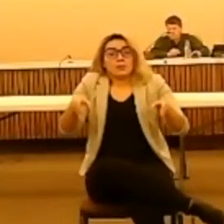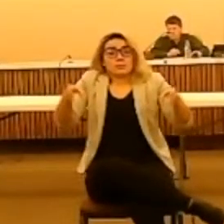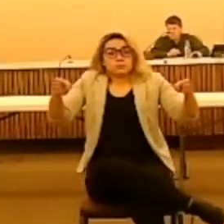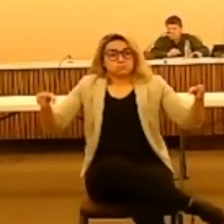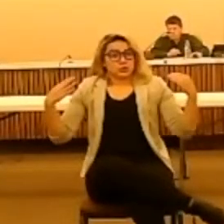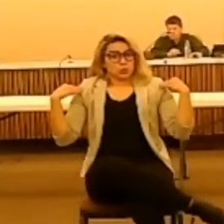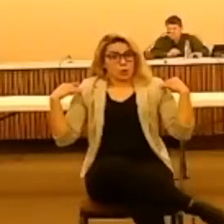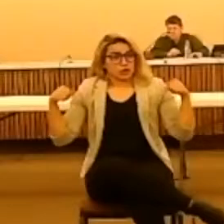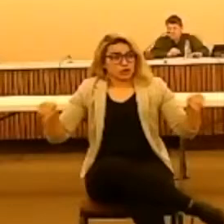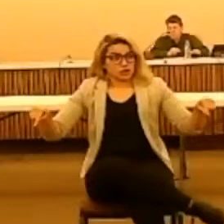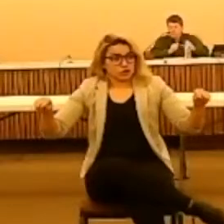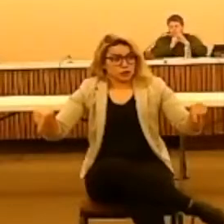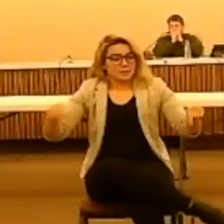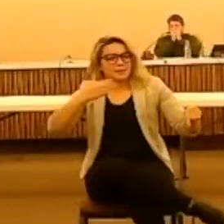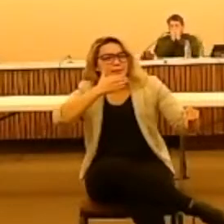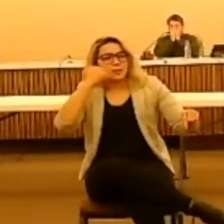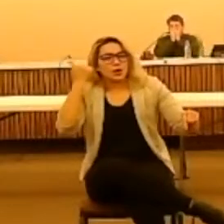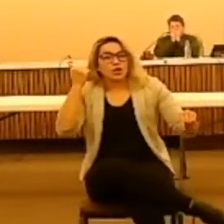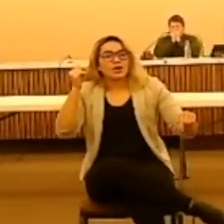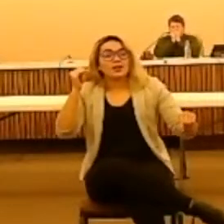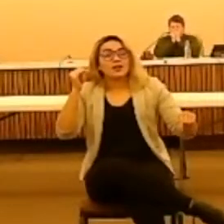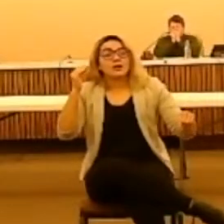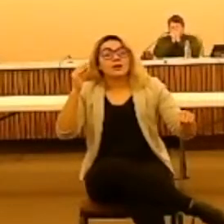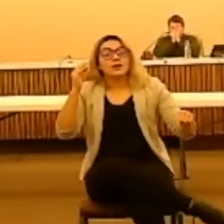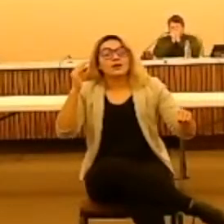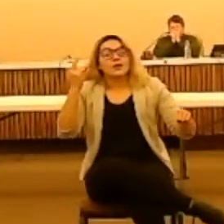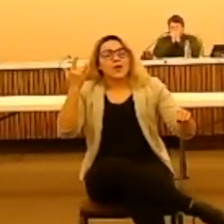have a tree lawn. So if you were to try to do a sidewalk, it wouldn't be